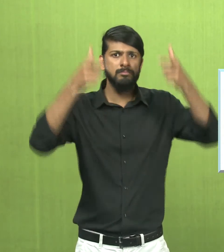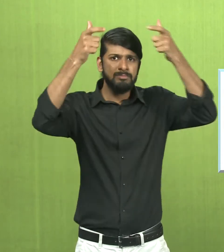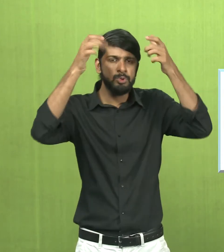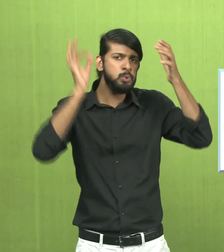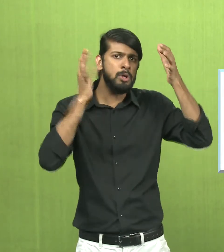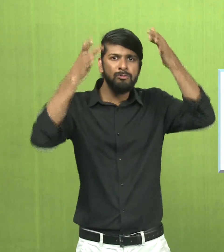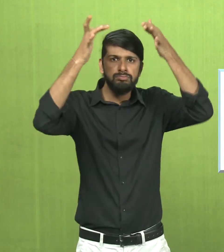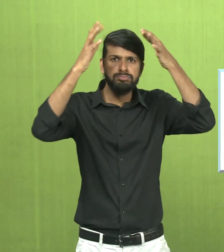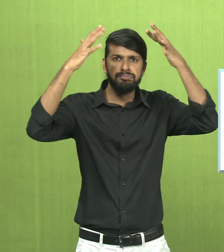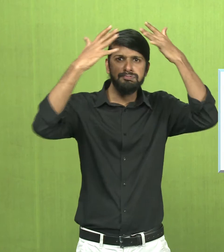necklace.